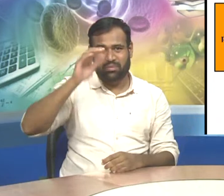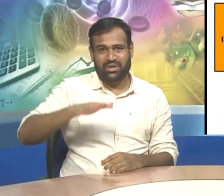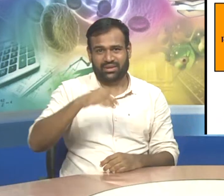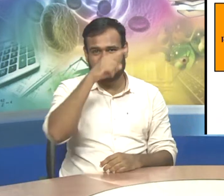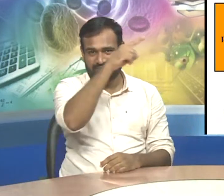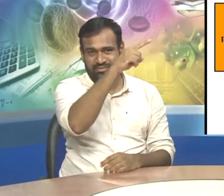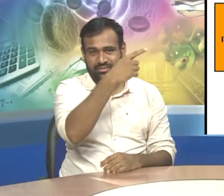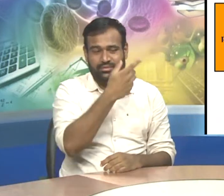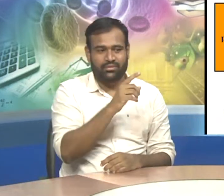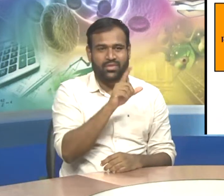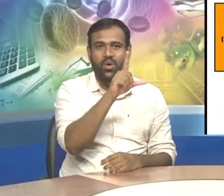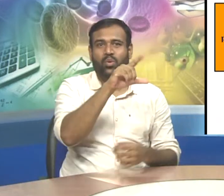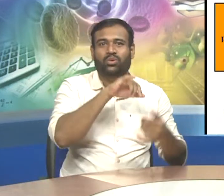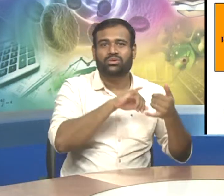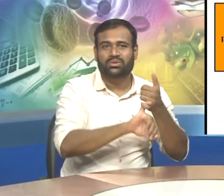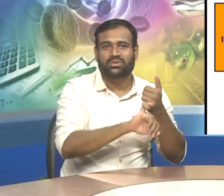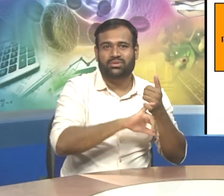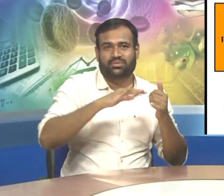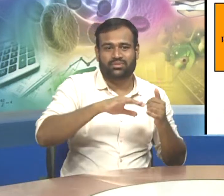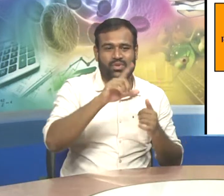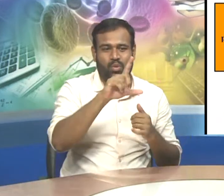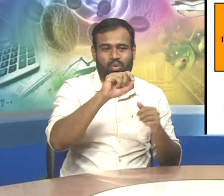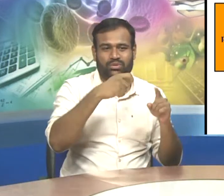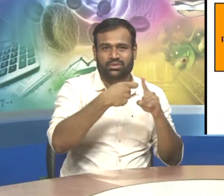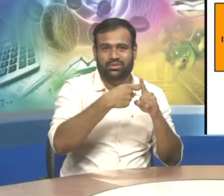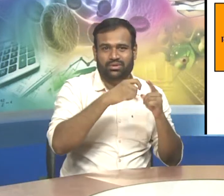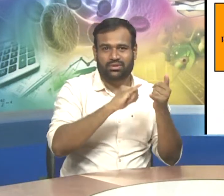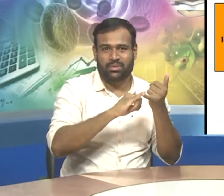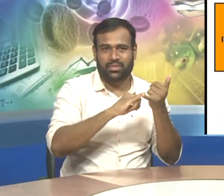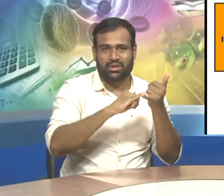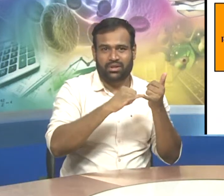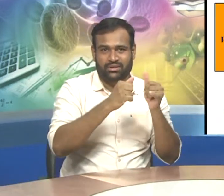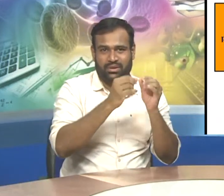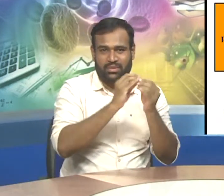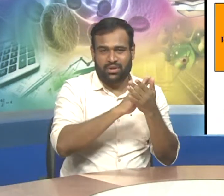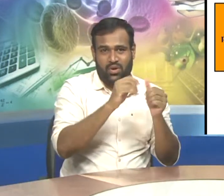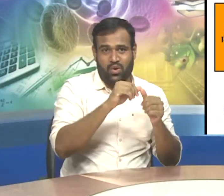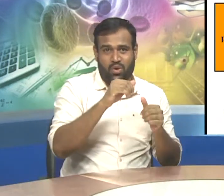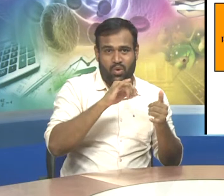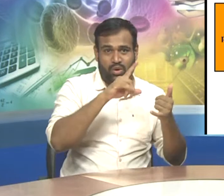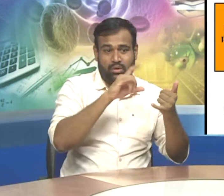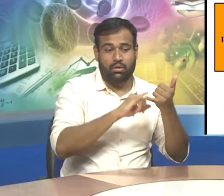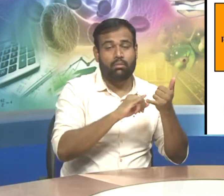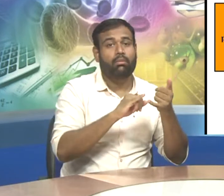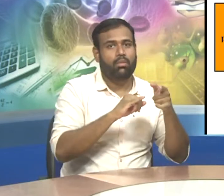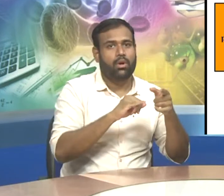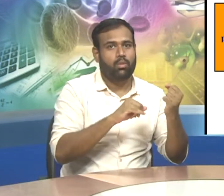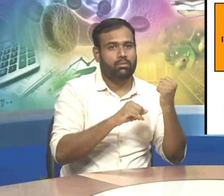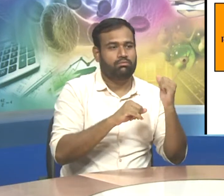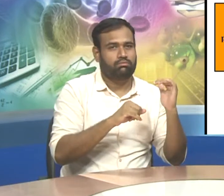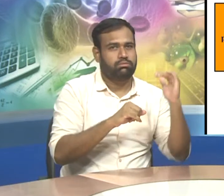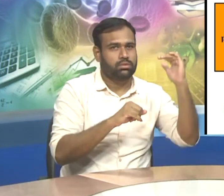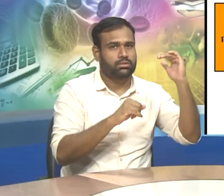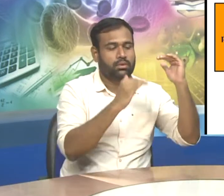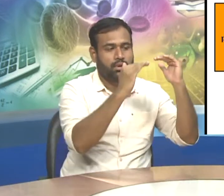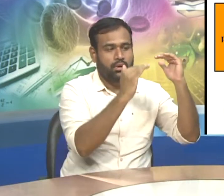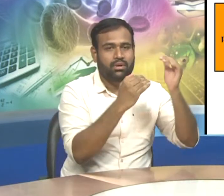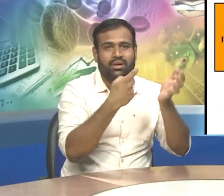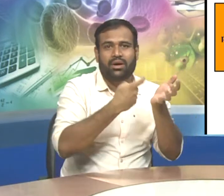Now here you can see the union level and the state level are the 2 different terms. The union